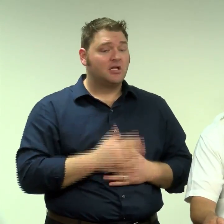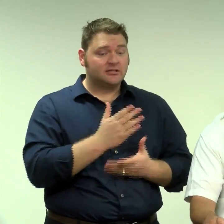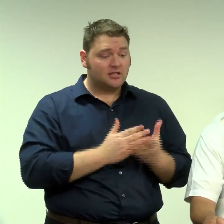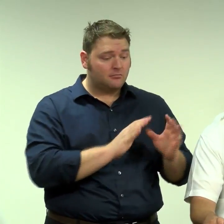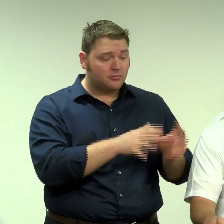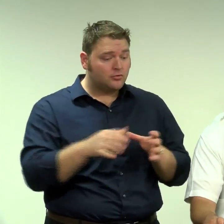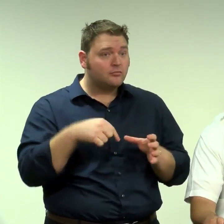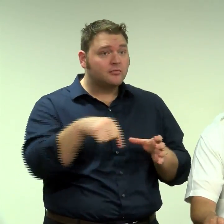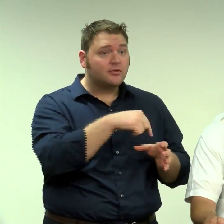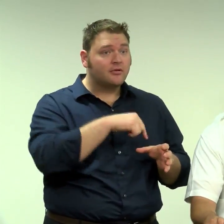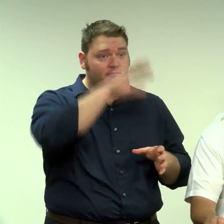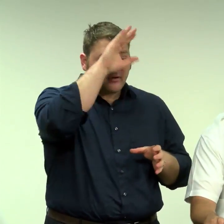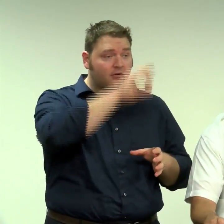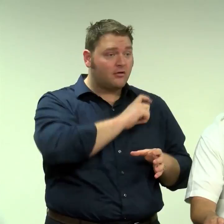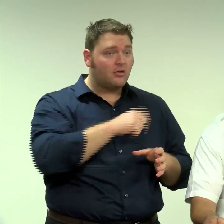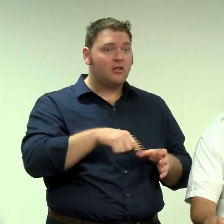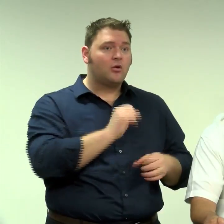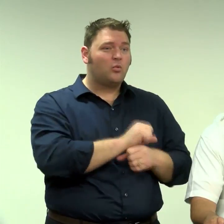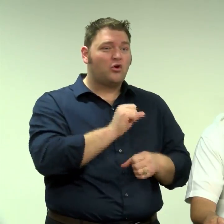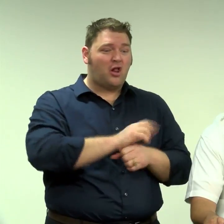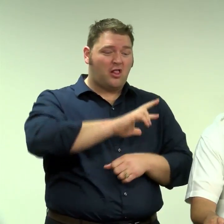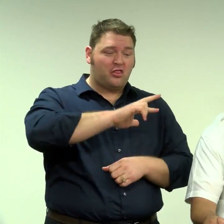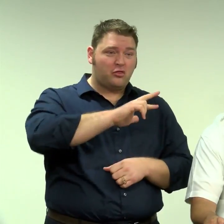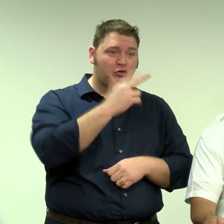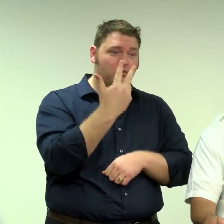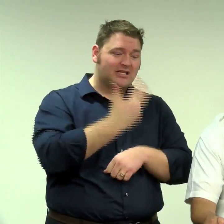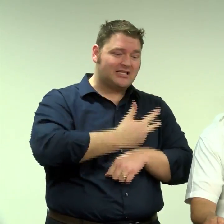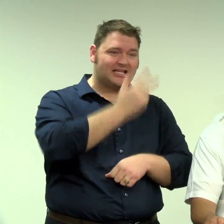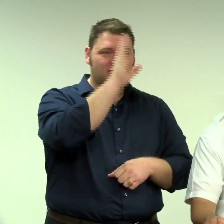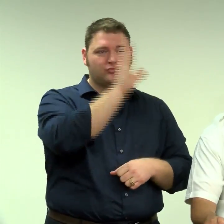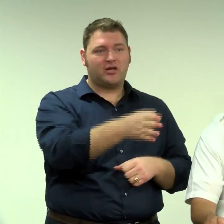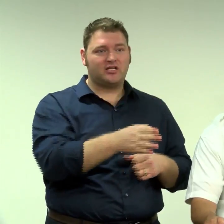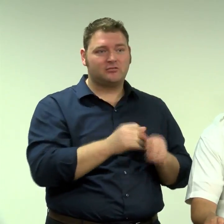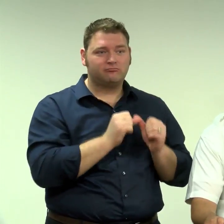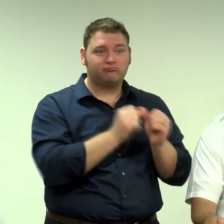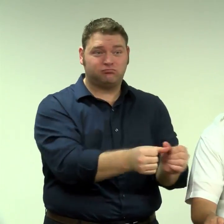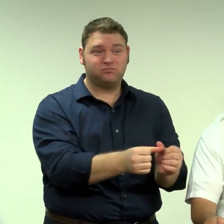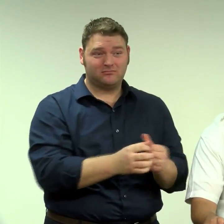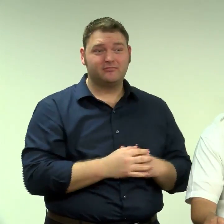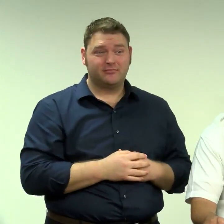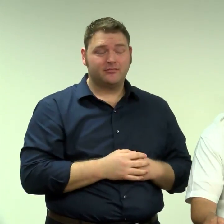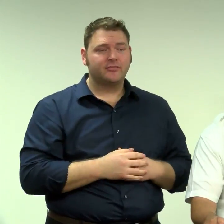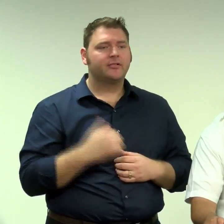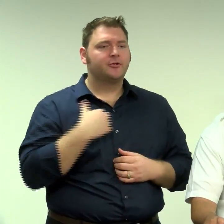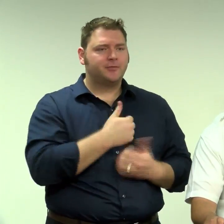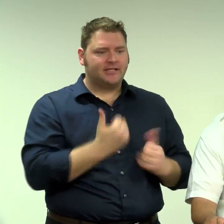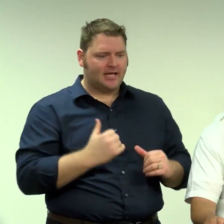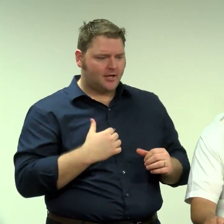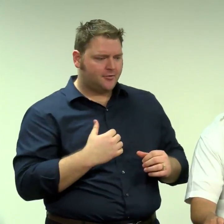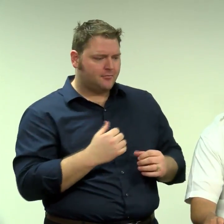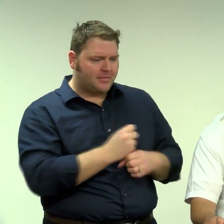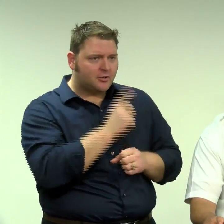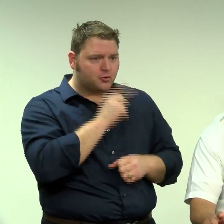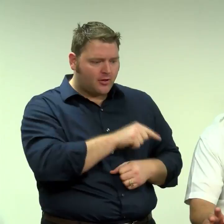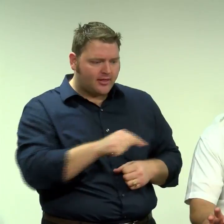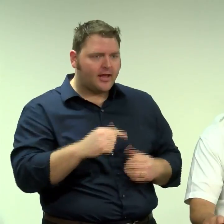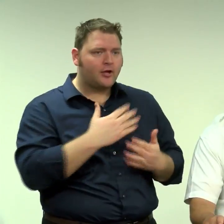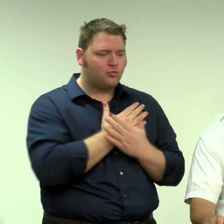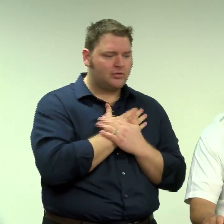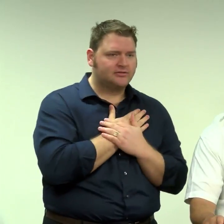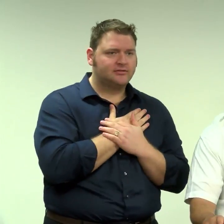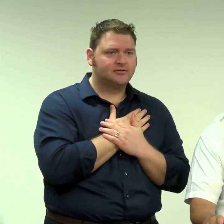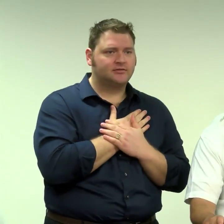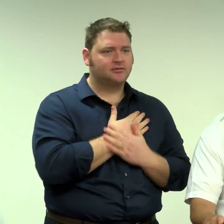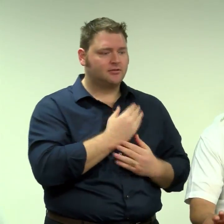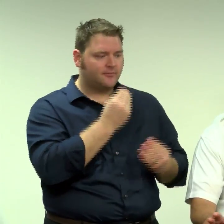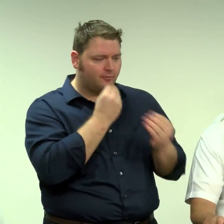row. So we've implemented certain things to ensure that our firefighters are receiving the appropriate rest and